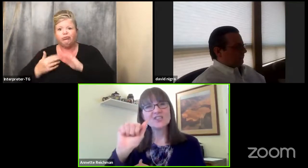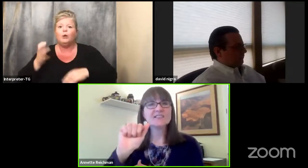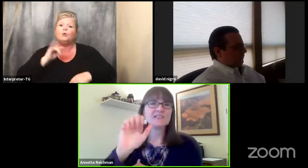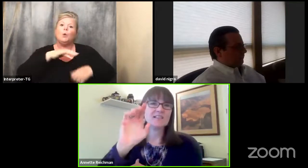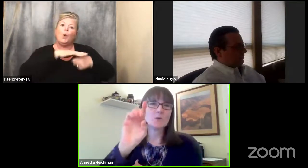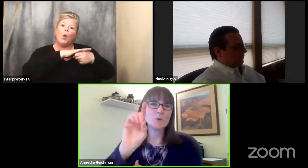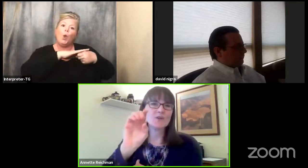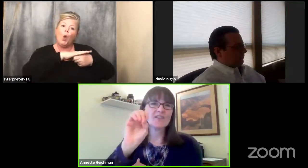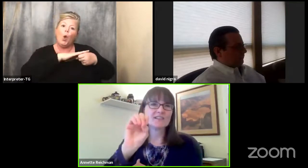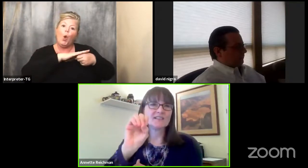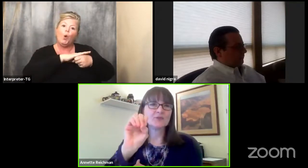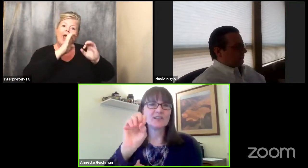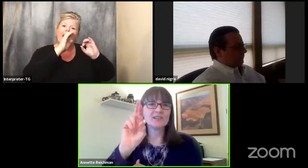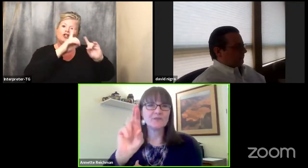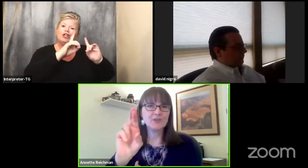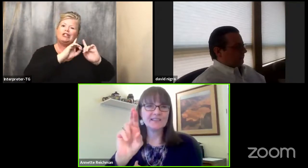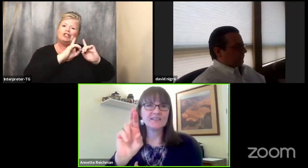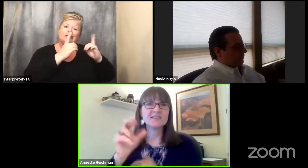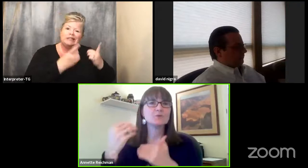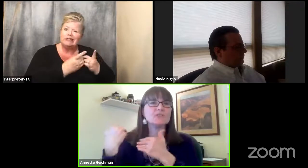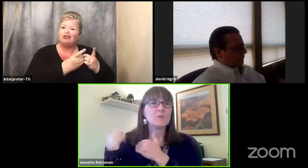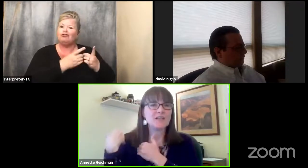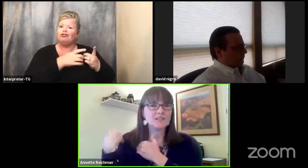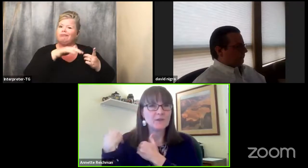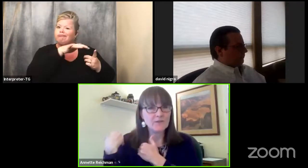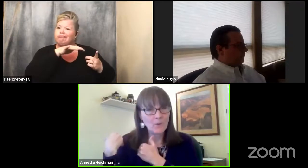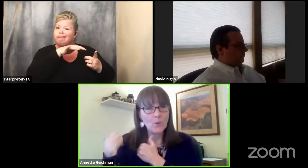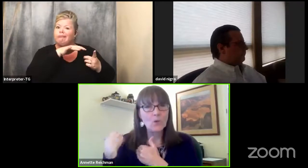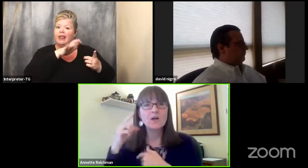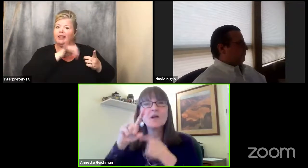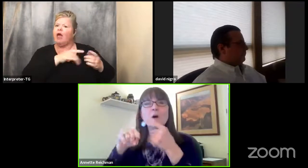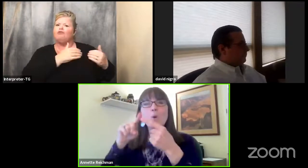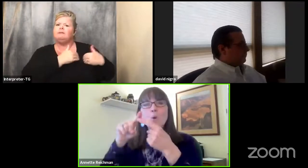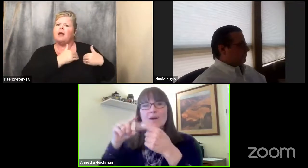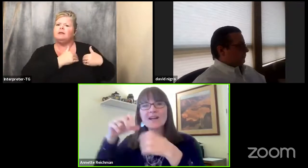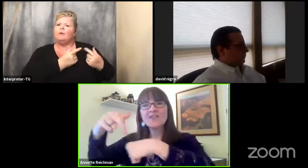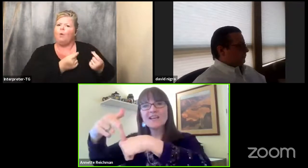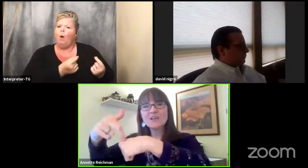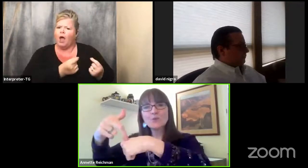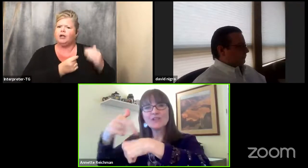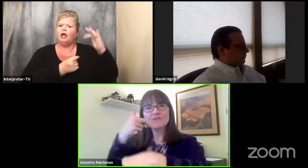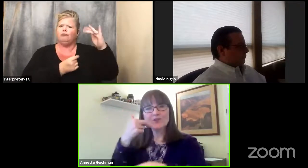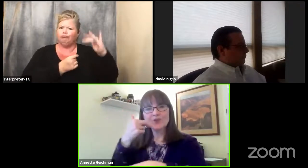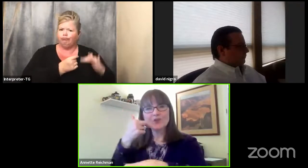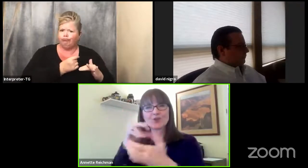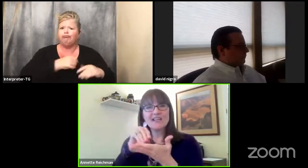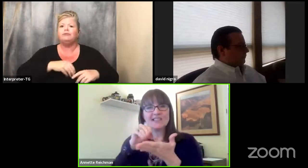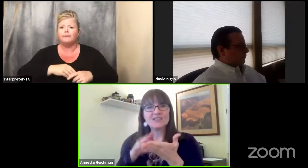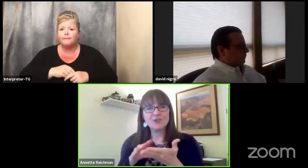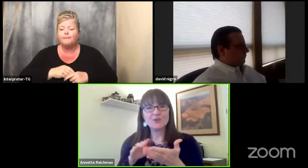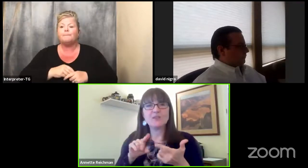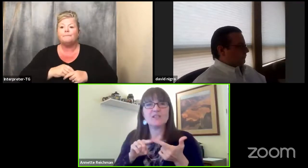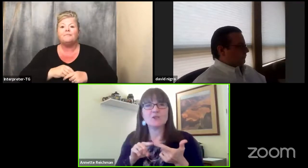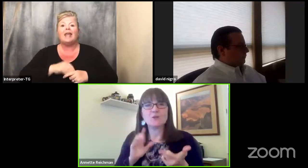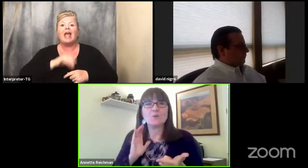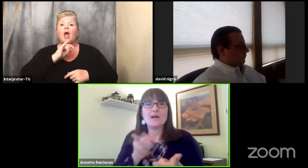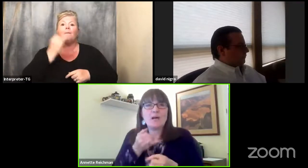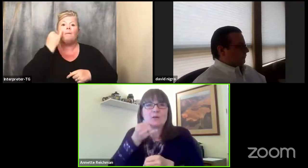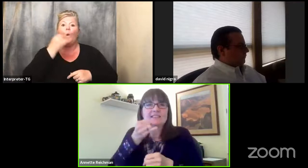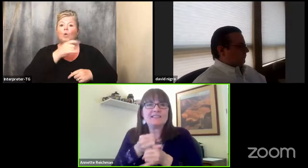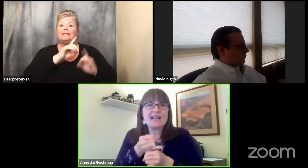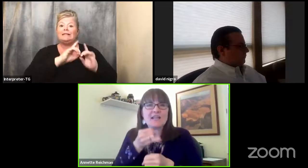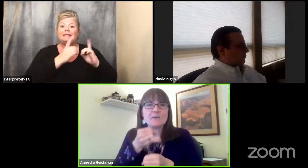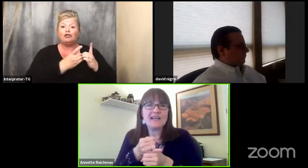education agency or the district of residence responsible for when they refer a student